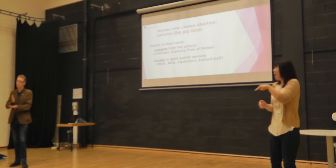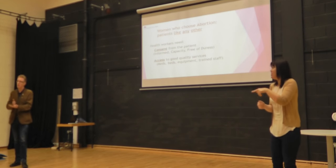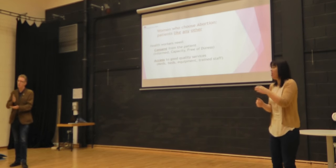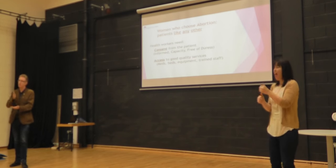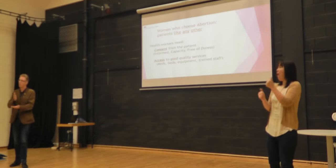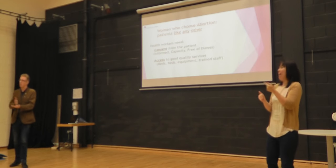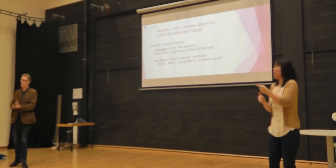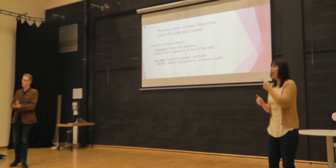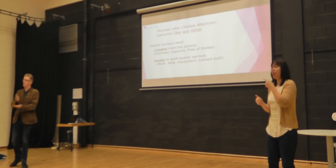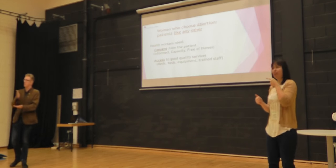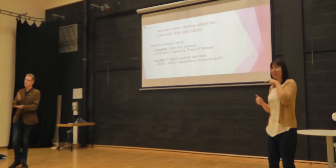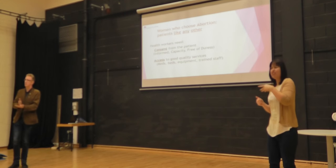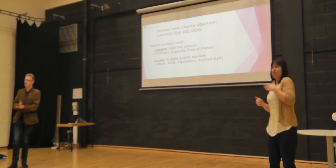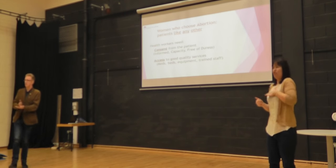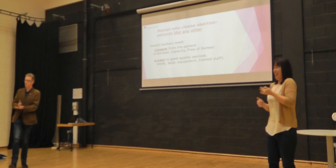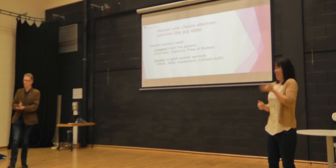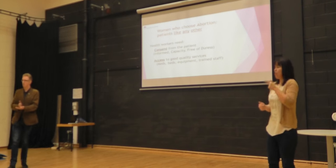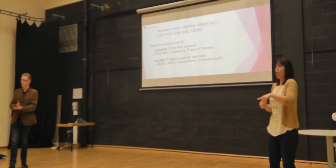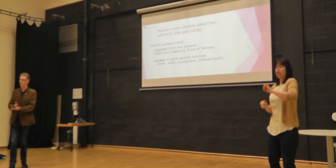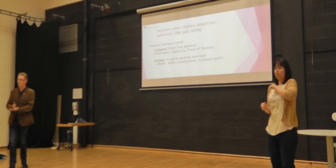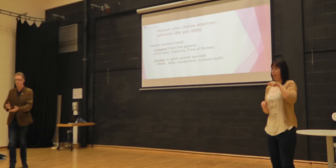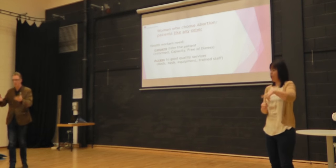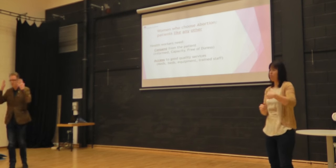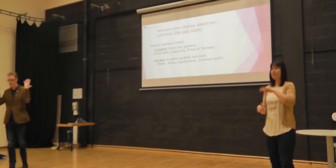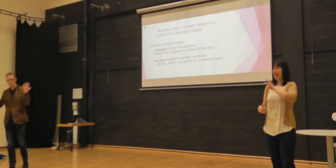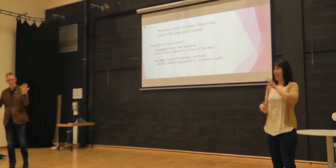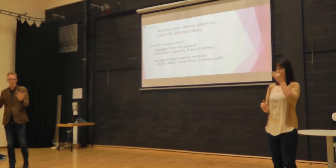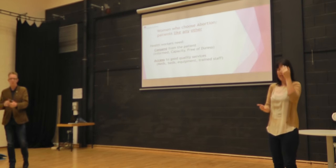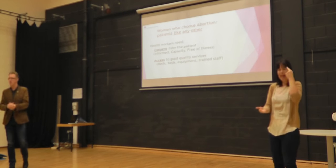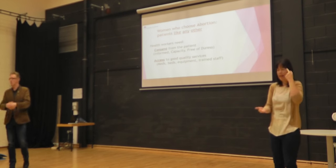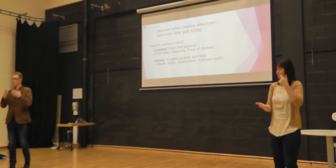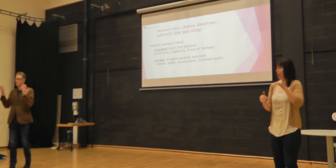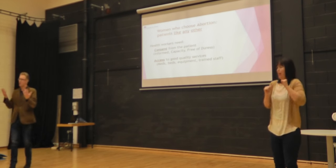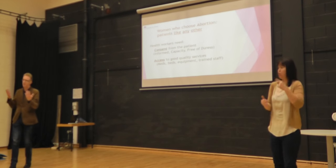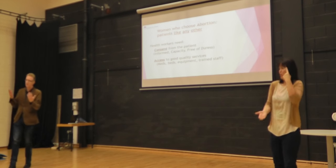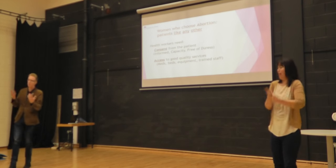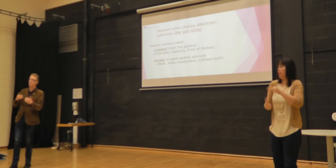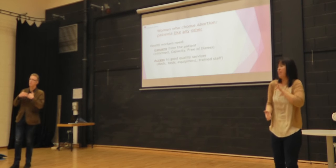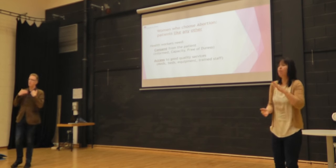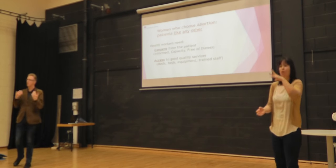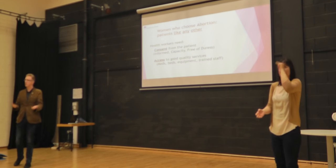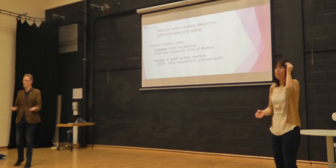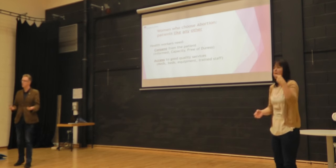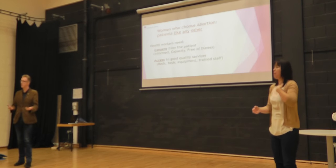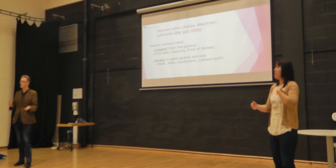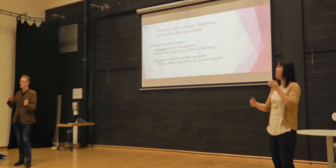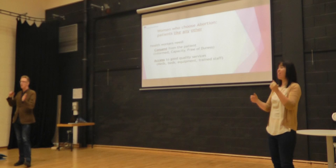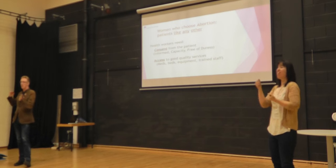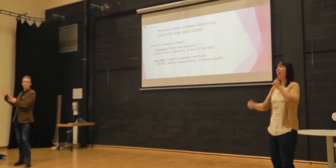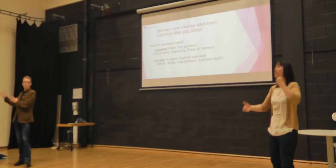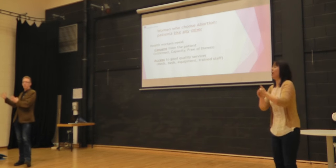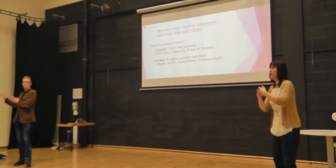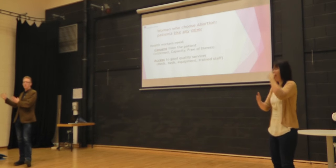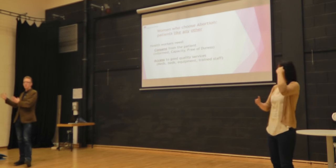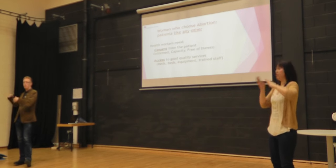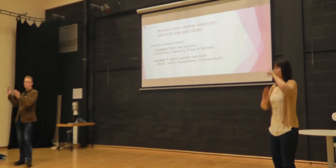they do not have the capacity to make a decision. Okay, so if I was in a car crash and a head injury and I was unconscious, I